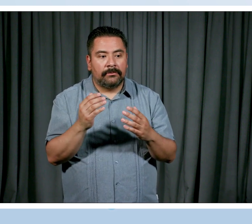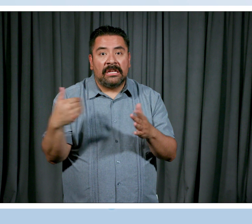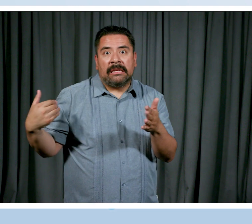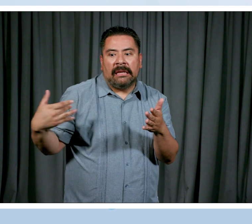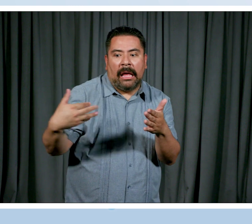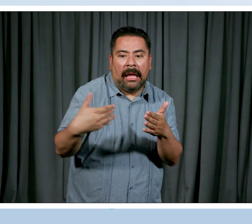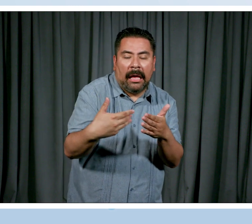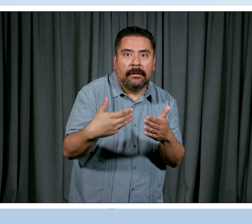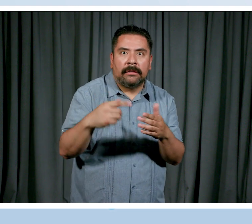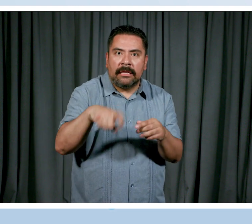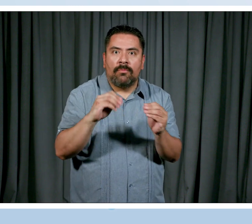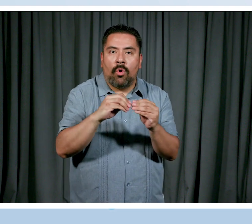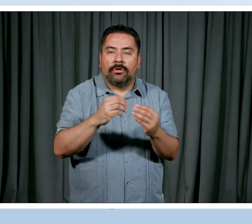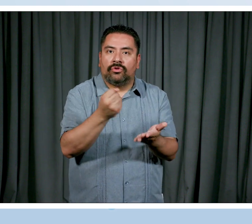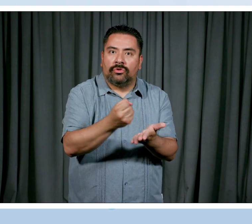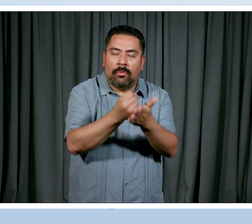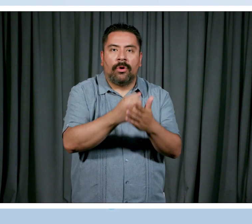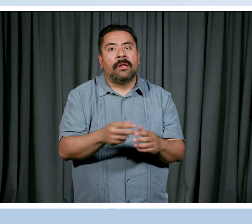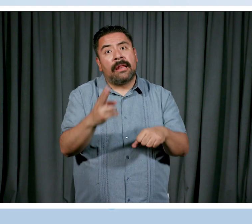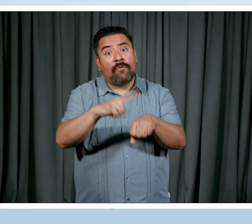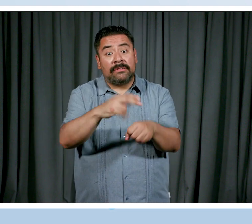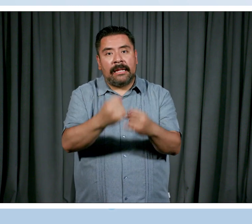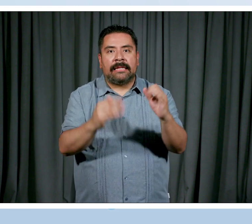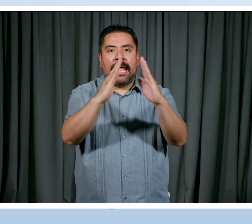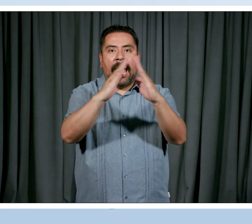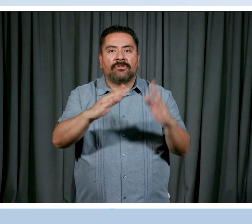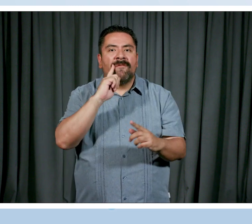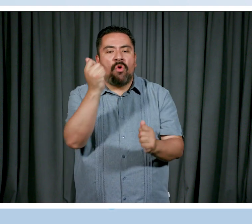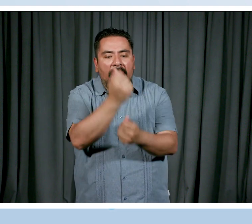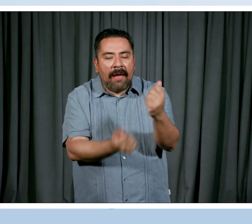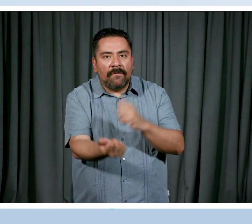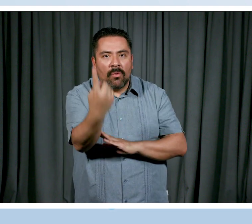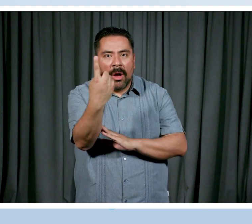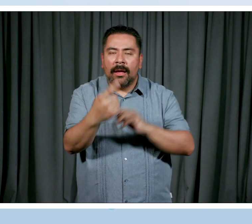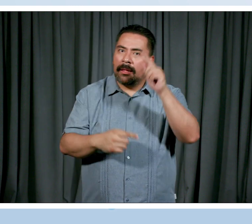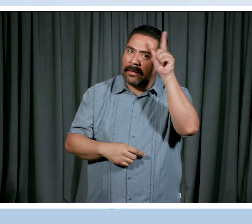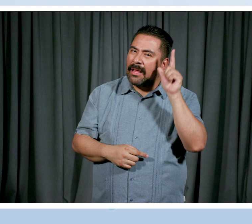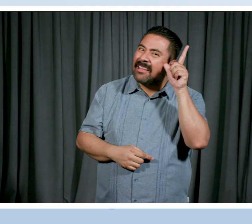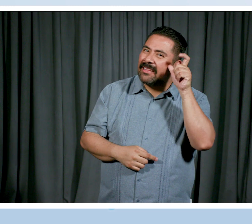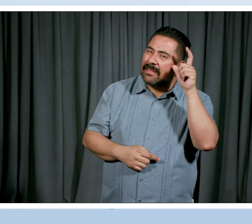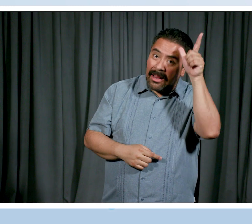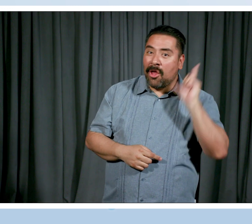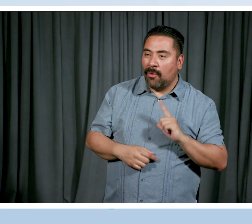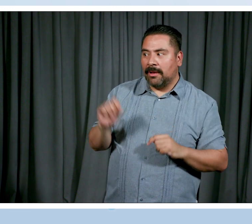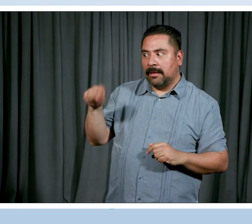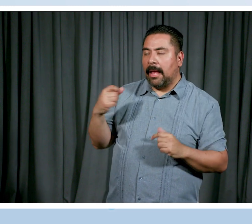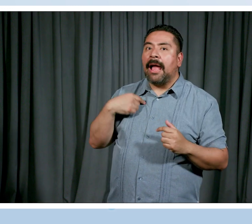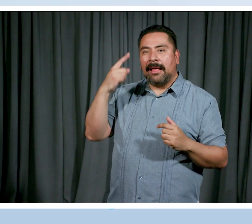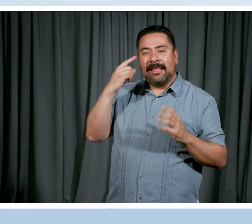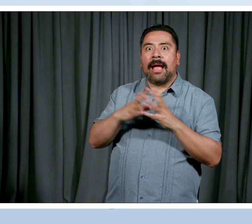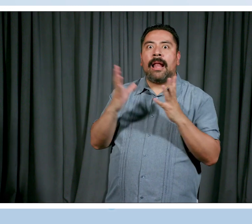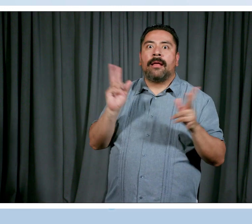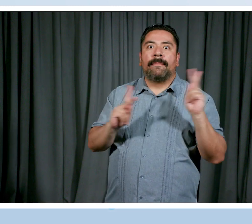need additional support. And then lastly, of course, housing for everyone. Yeah, absolutely. Yeah, I mean, I think there's a lot of people who